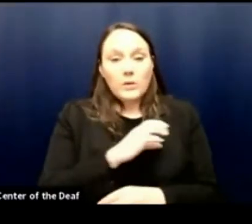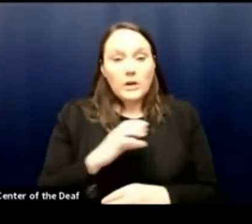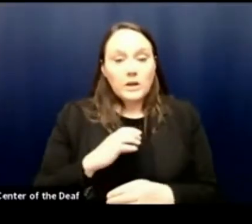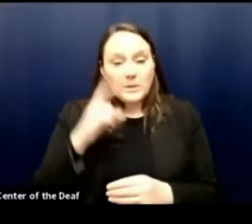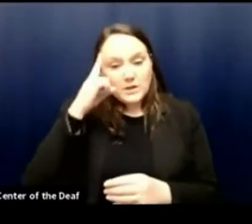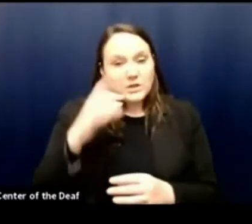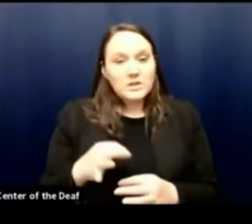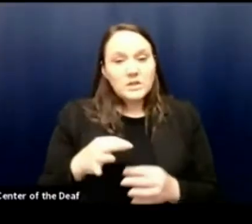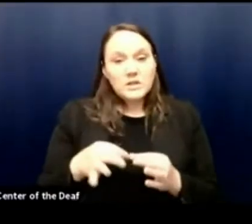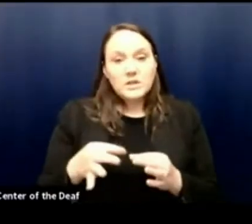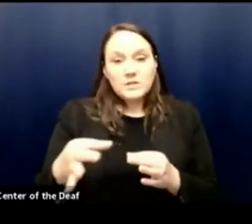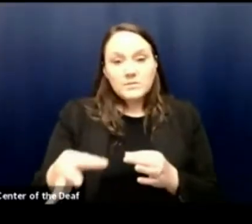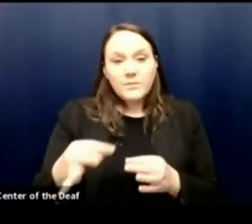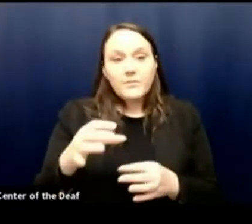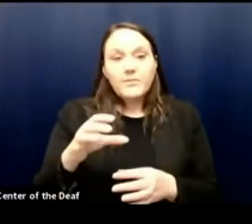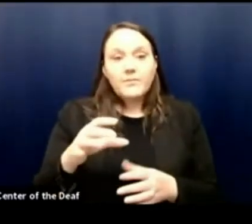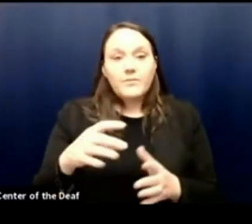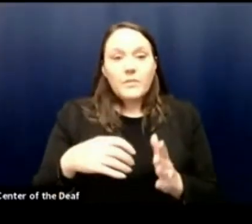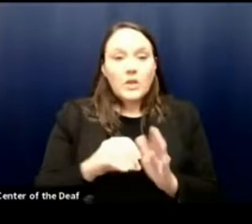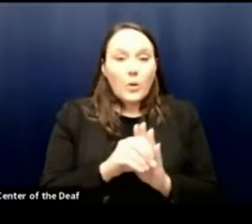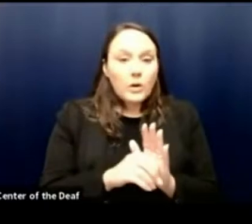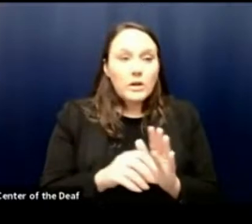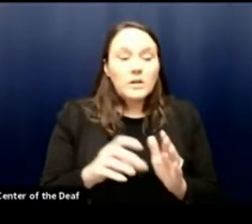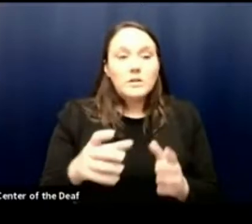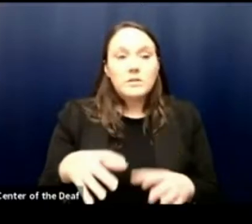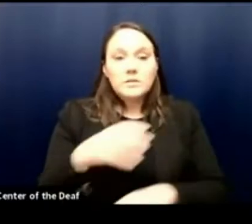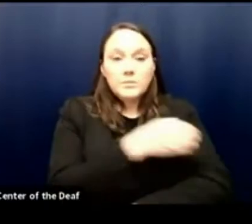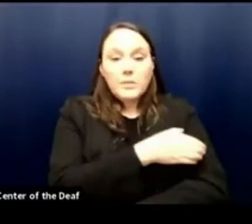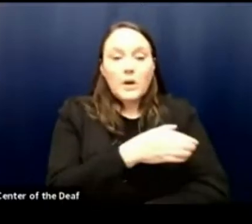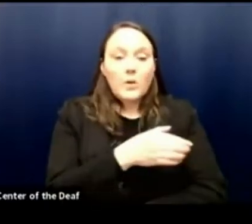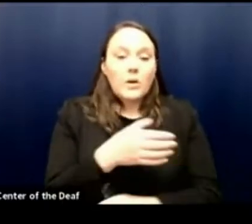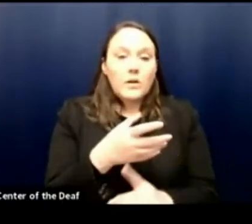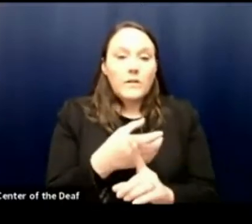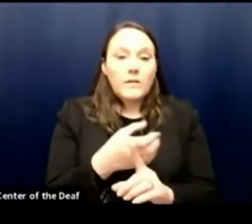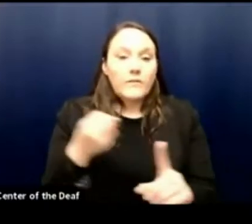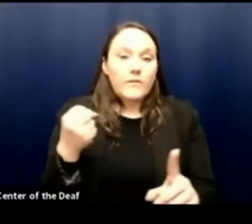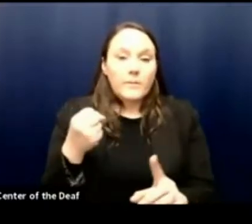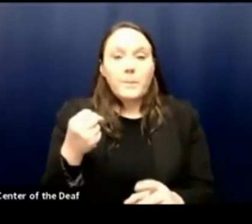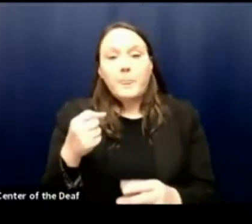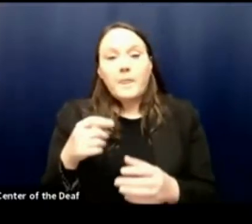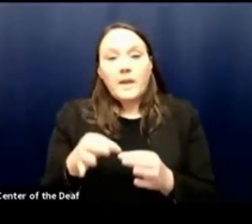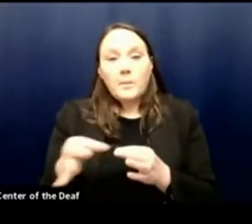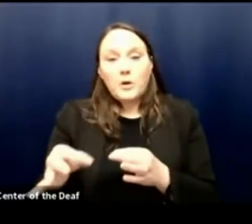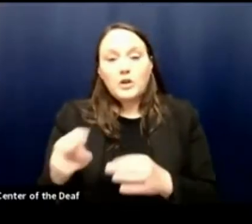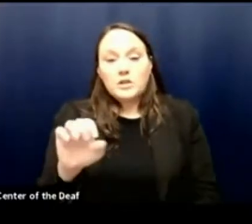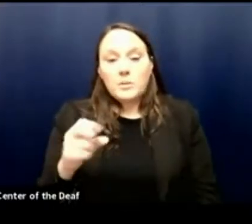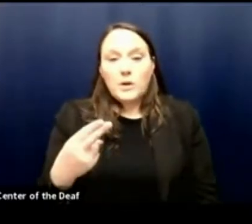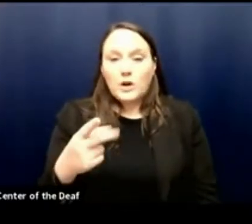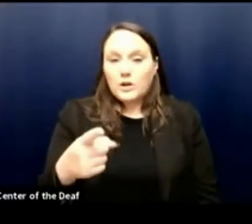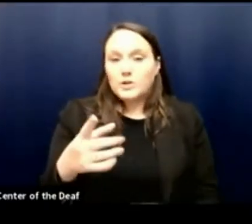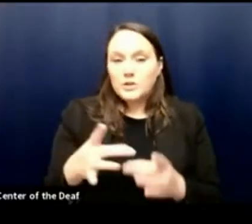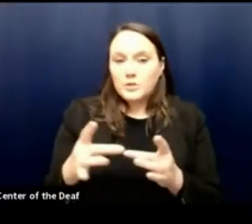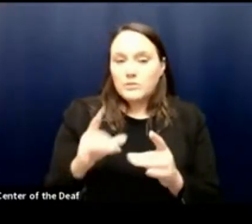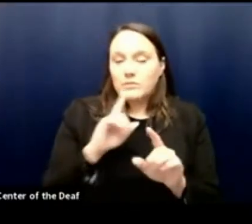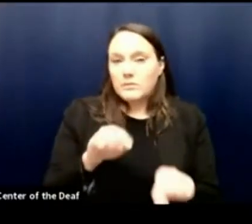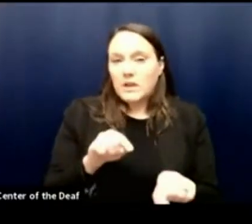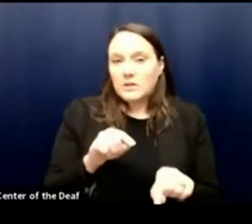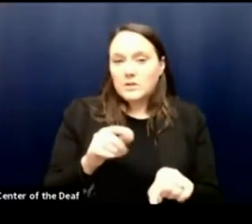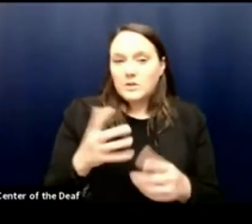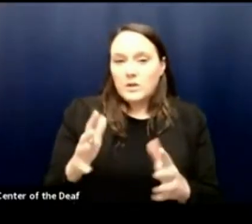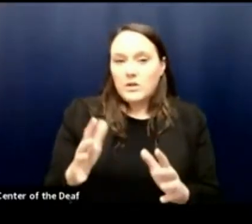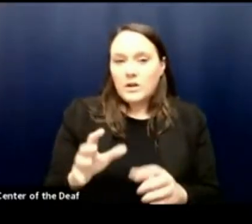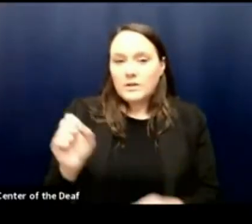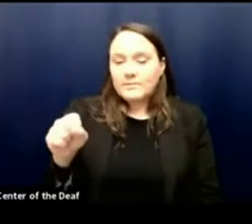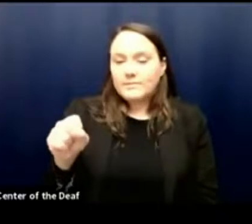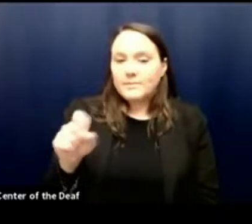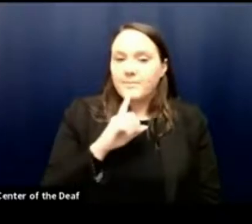push the ordinance taking power away from the Board of Health to April, which I believe you touched on in a previous question? Sure, yeah,